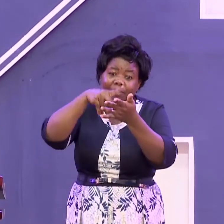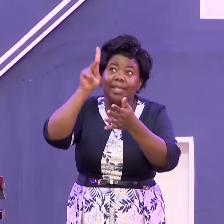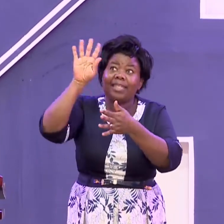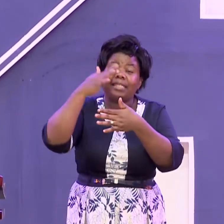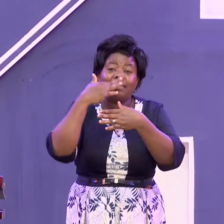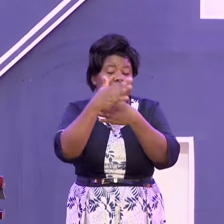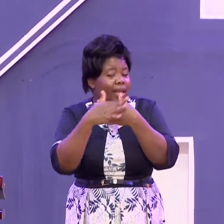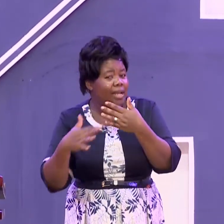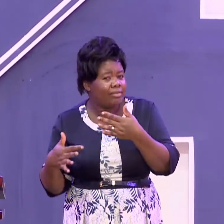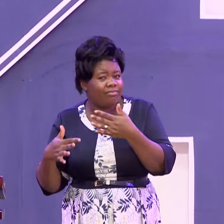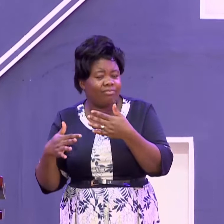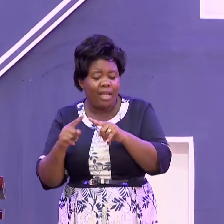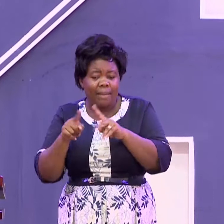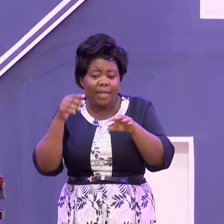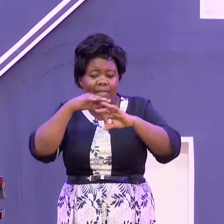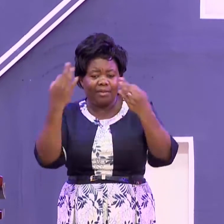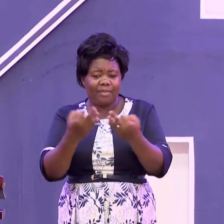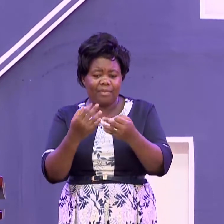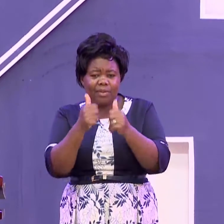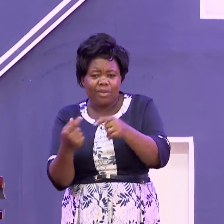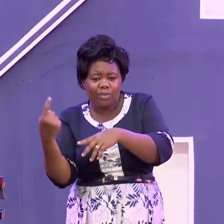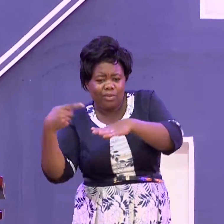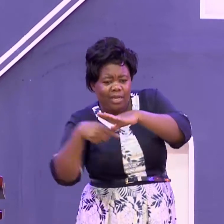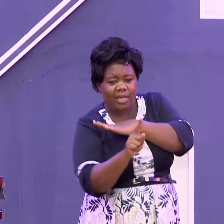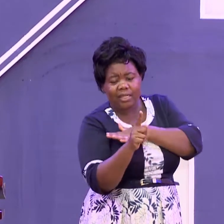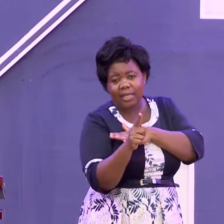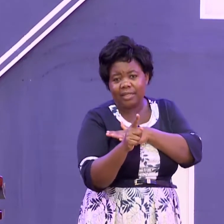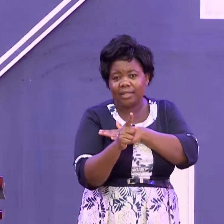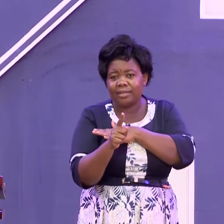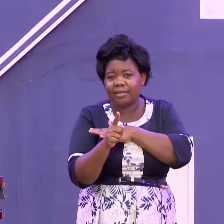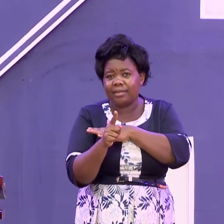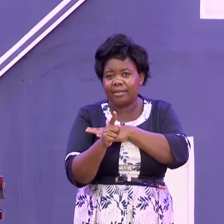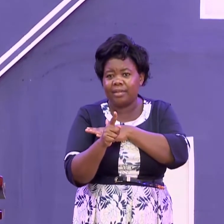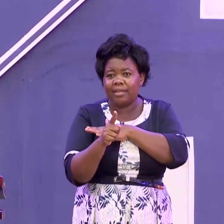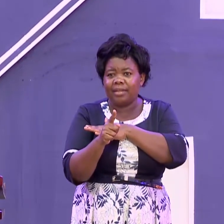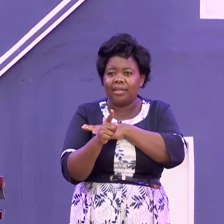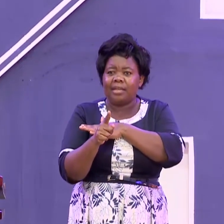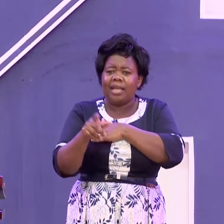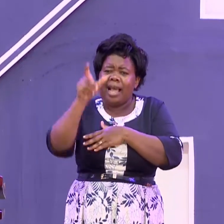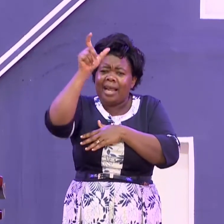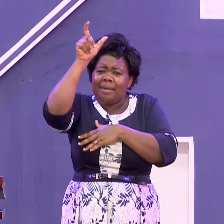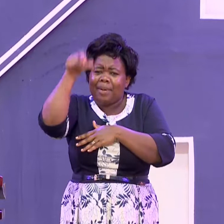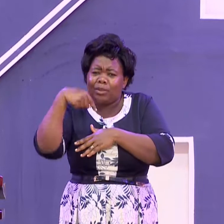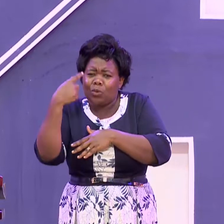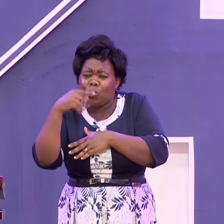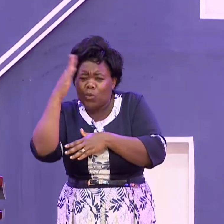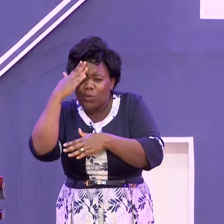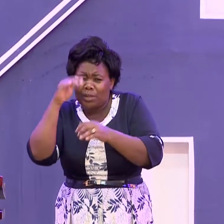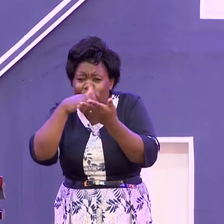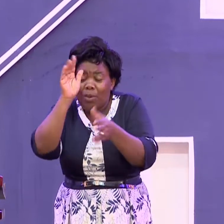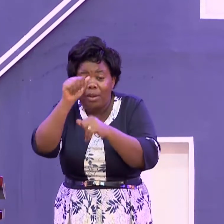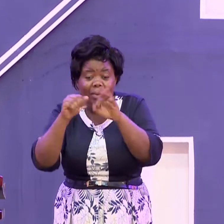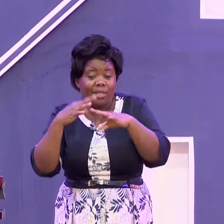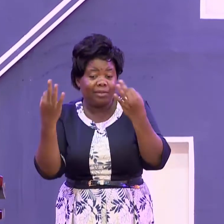the blood. But in this family we came in. The one who knows